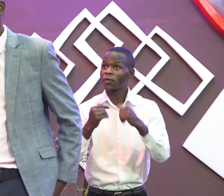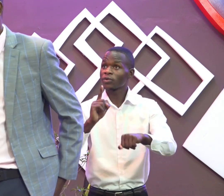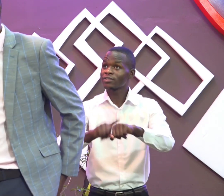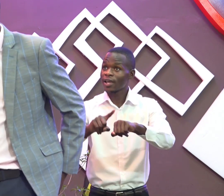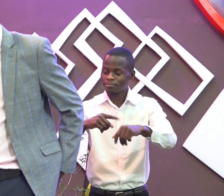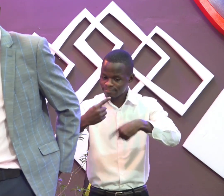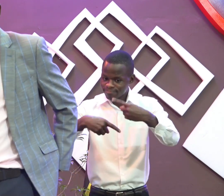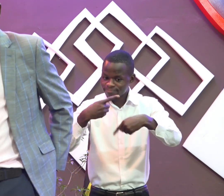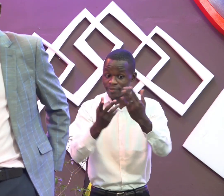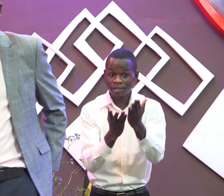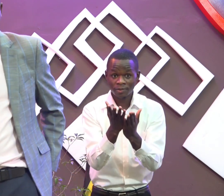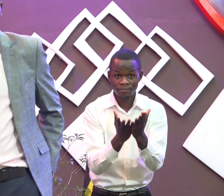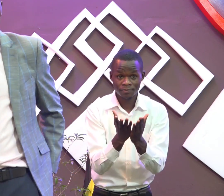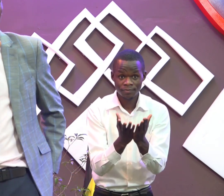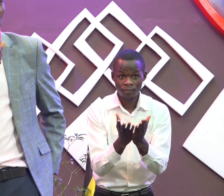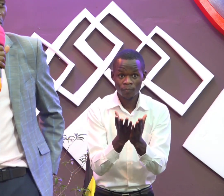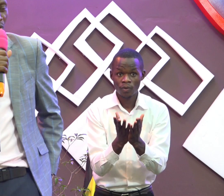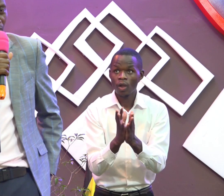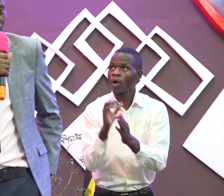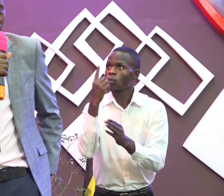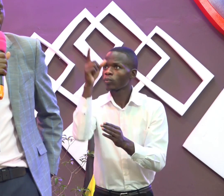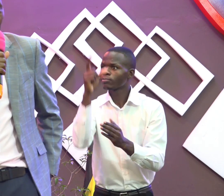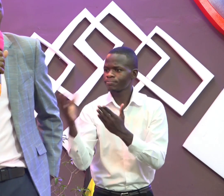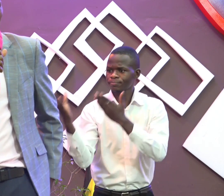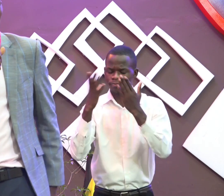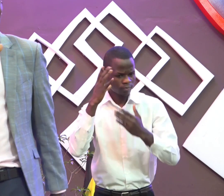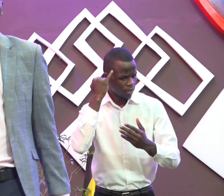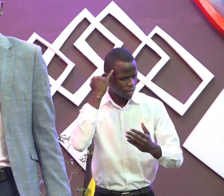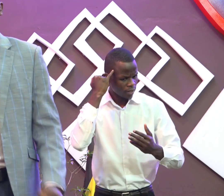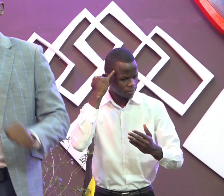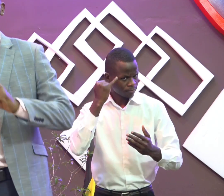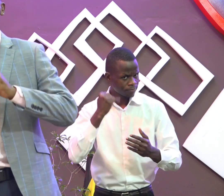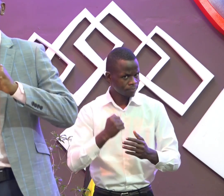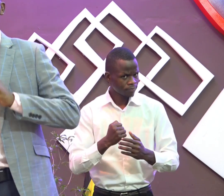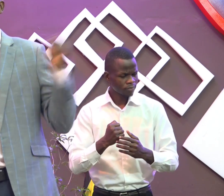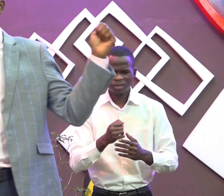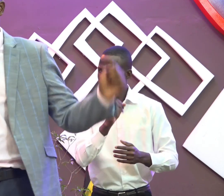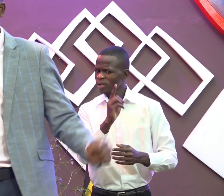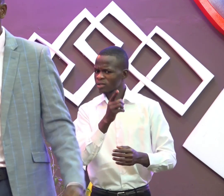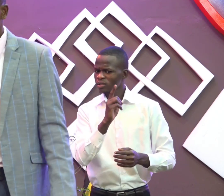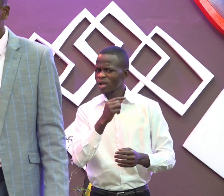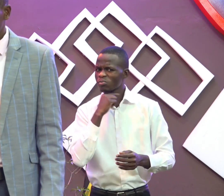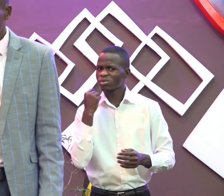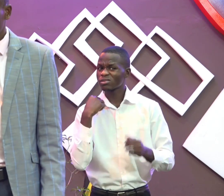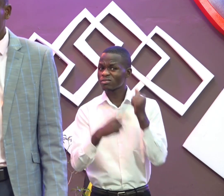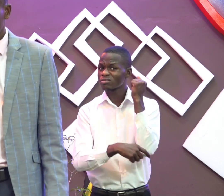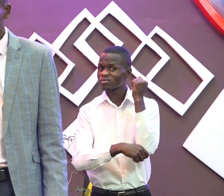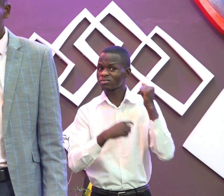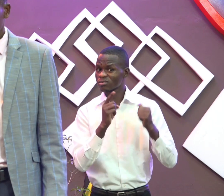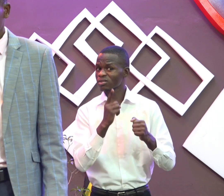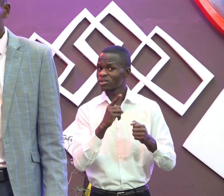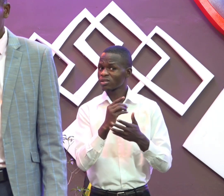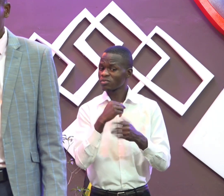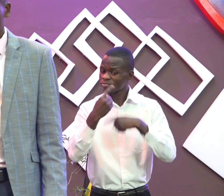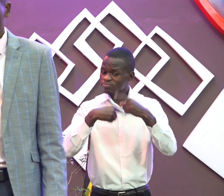service. So amidst the service oyina aleta ekirowoozo one brought an idea musumba twamugyemu obwesige mubbi we have lost trust